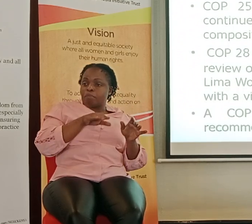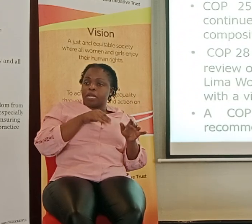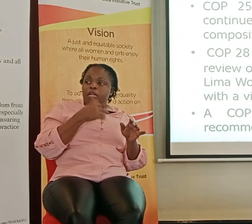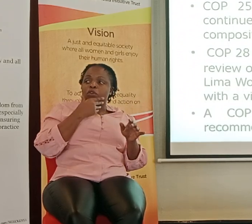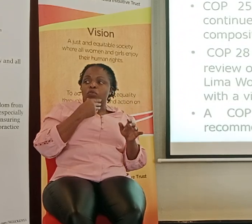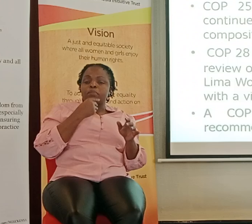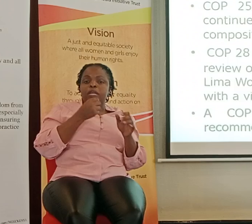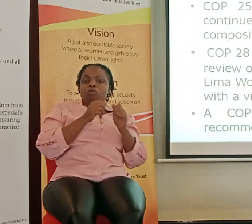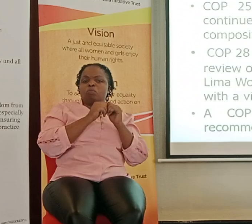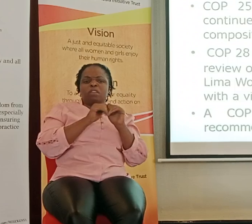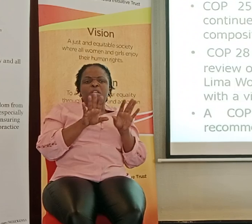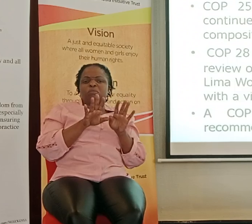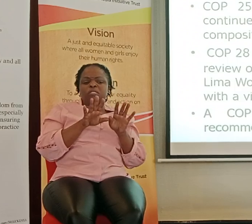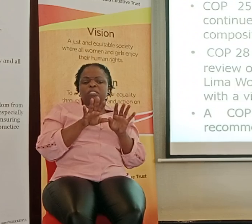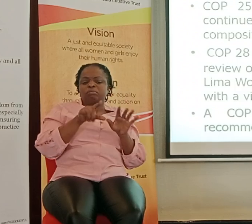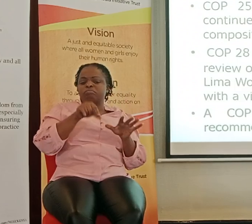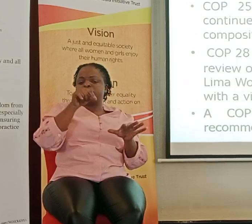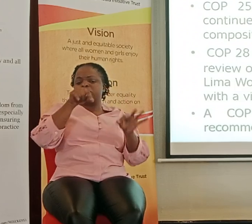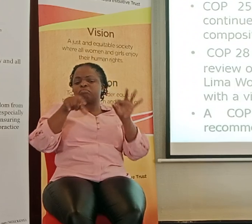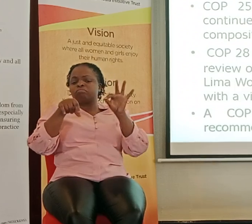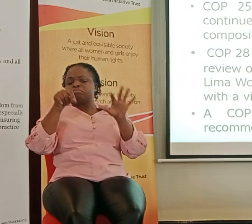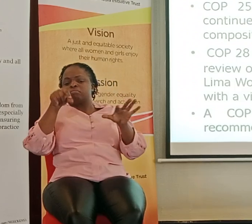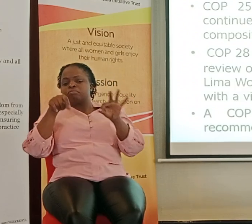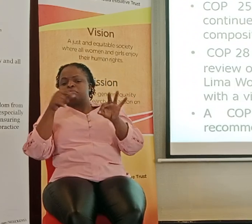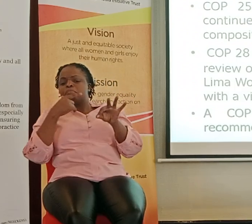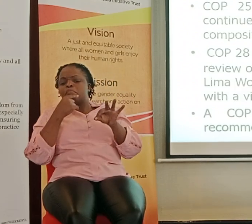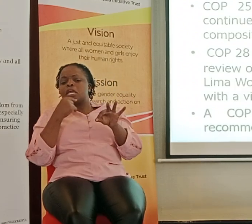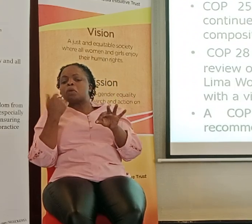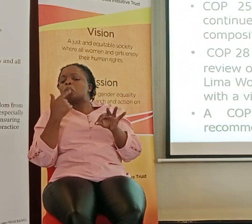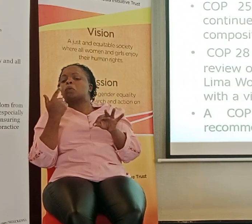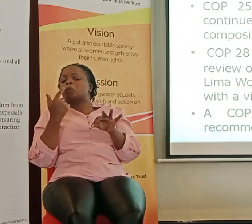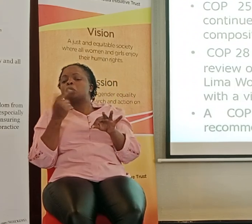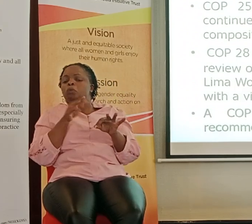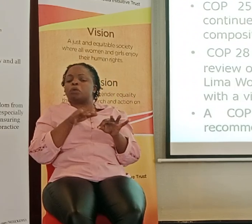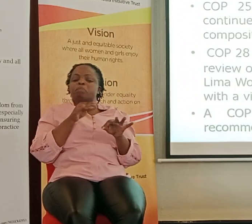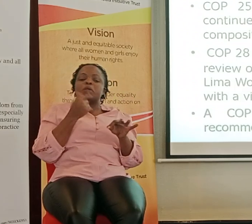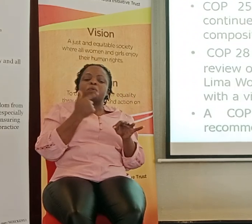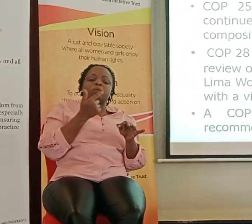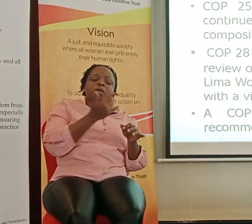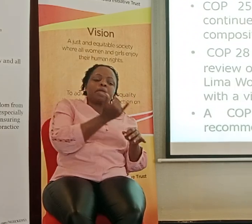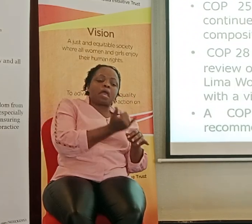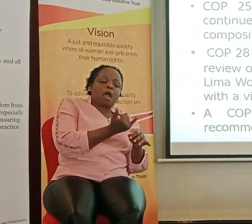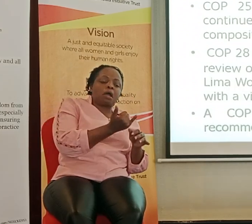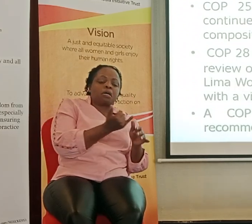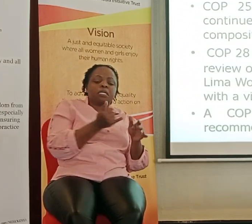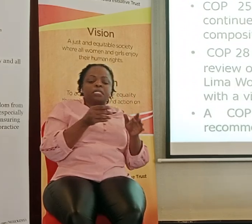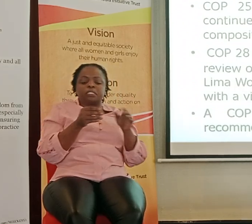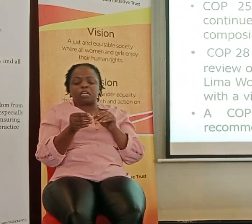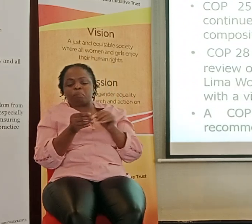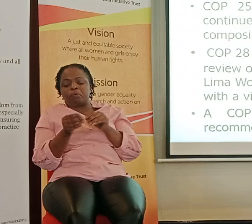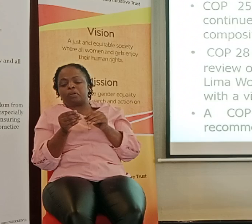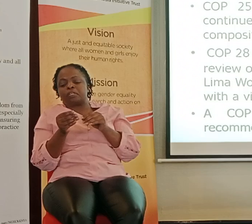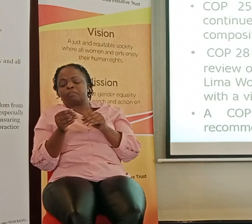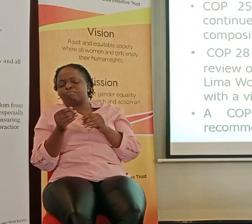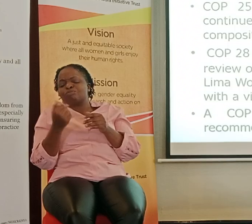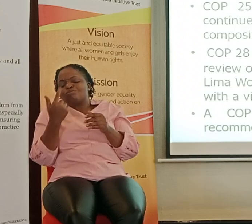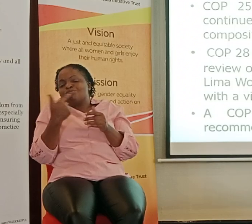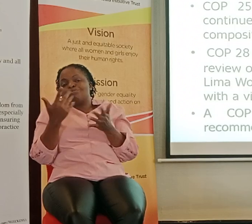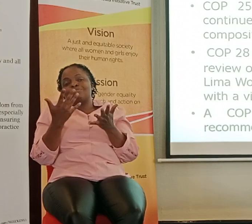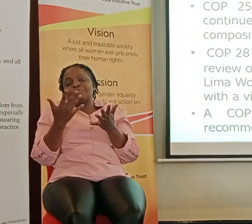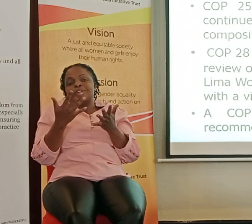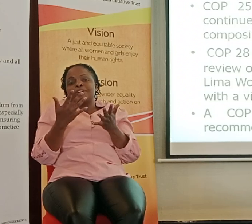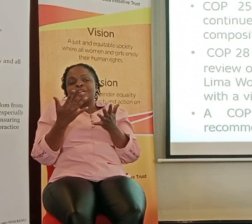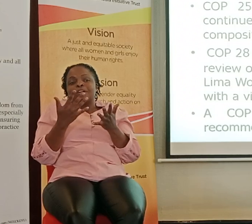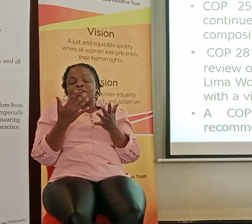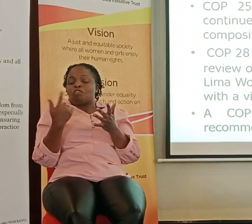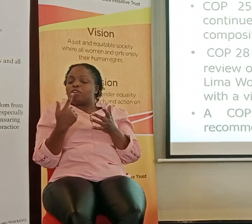without really disaggregating who these men and women are. Are they young? Are they with disabilities and all that? So as it